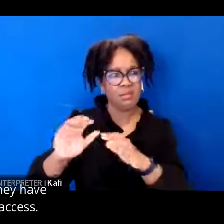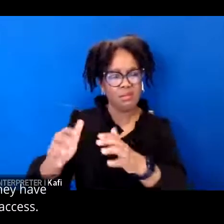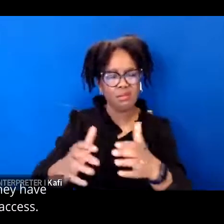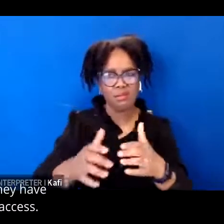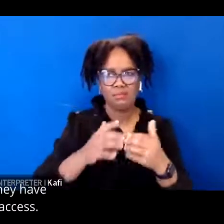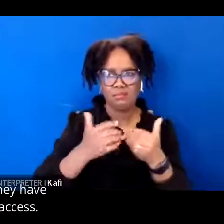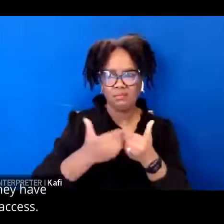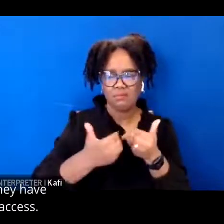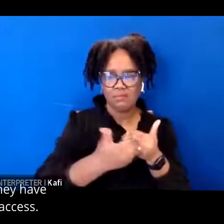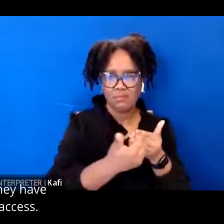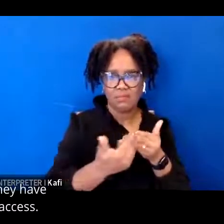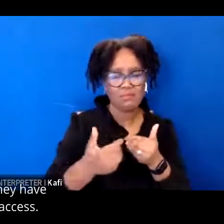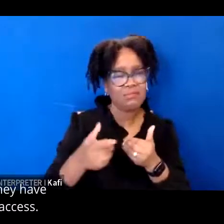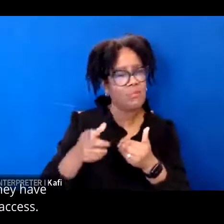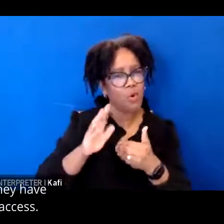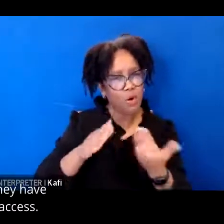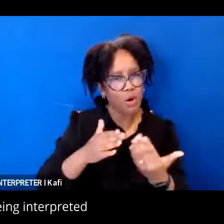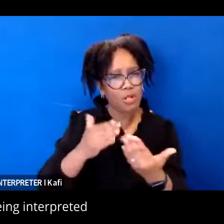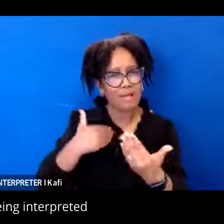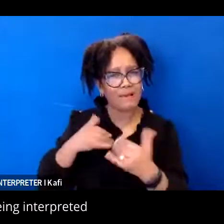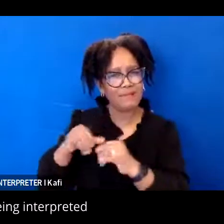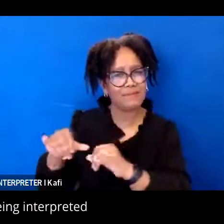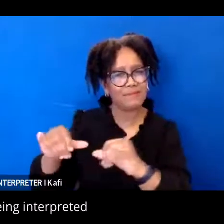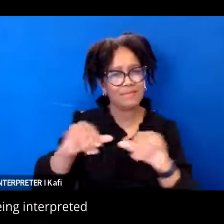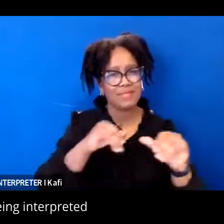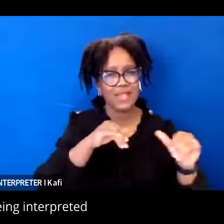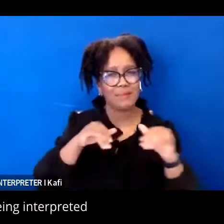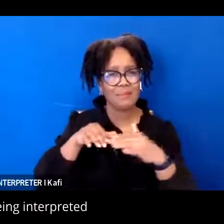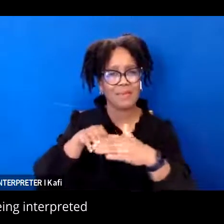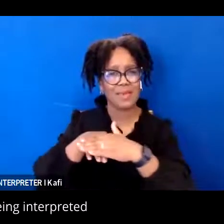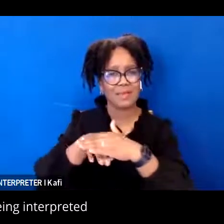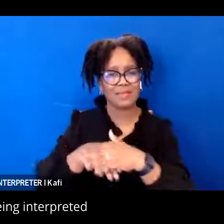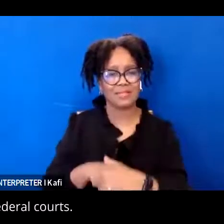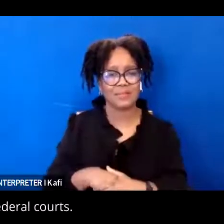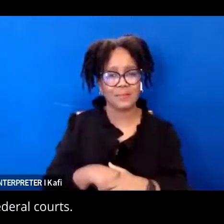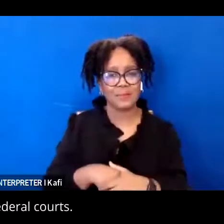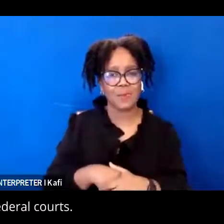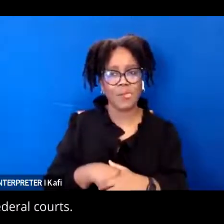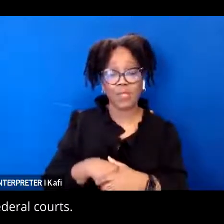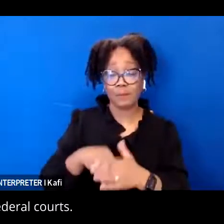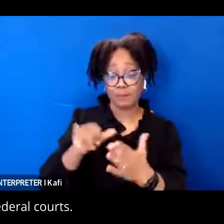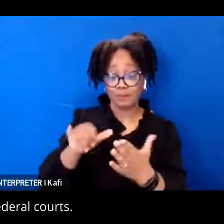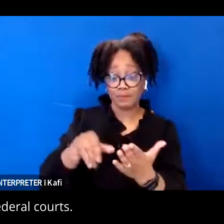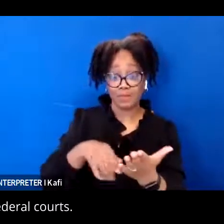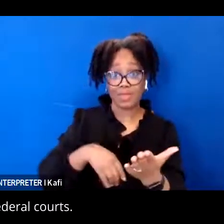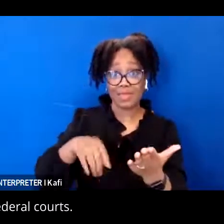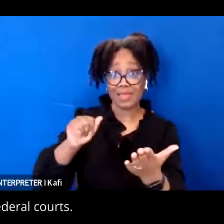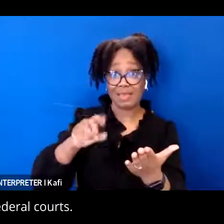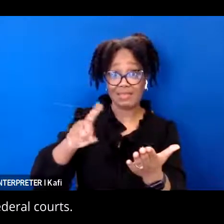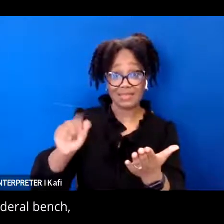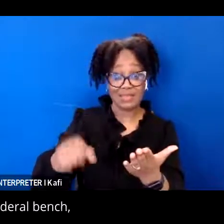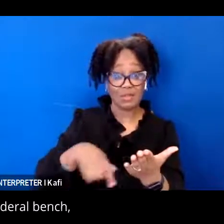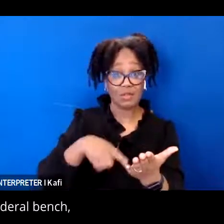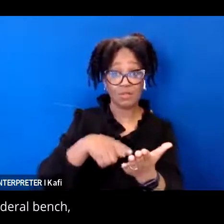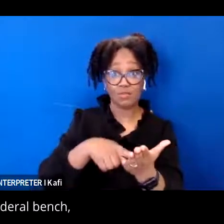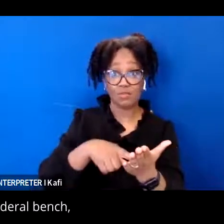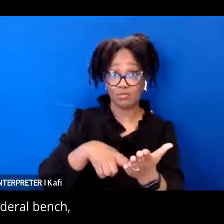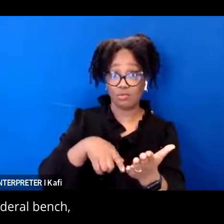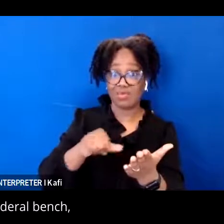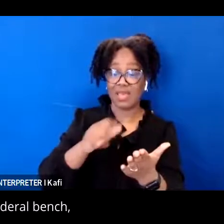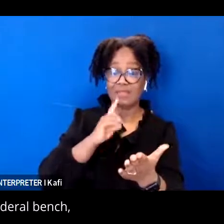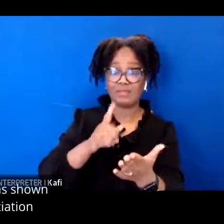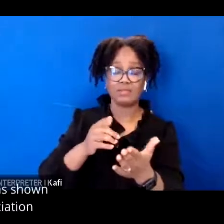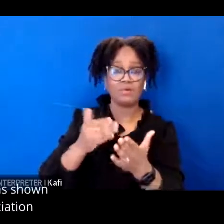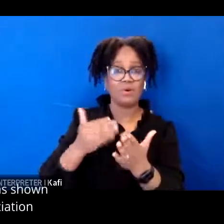that they have that equitable access those are constantly being interpreted and shaped by the federal courts in her time on the